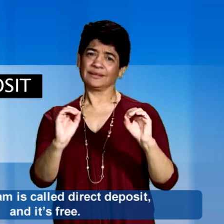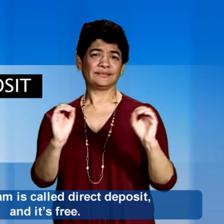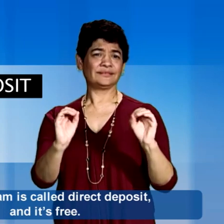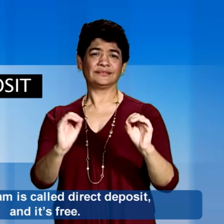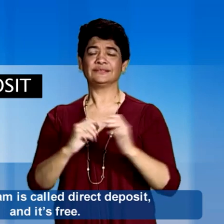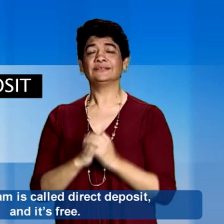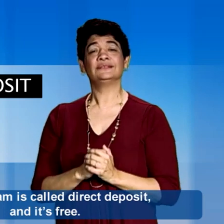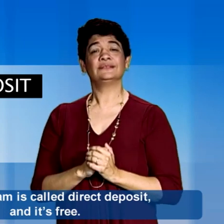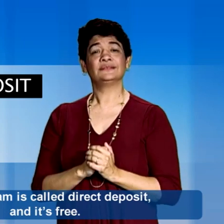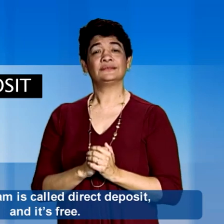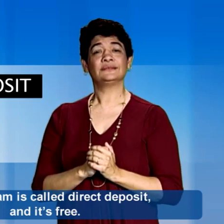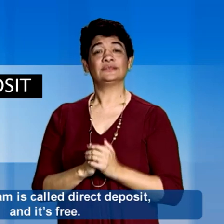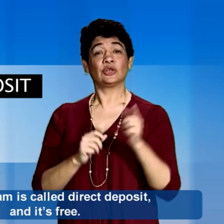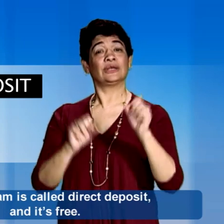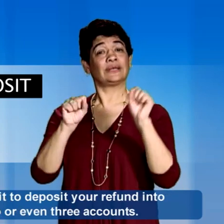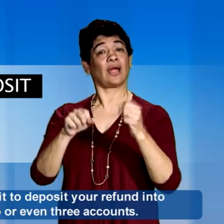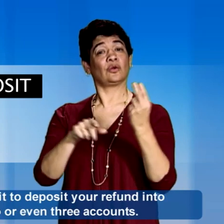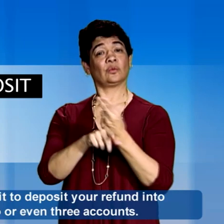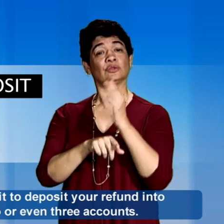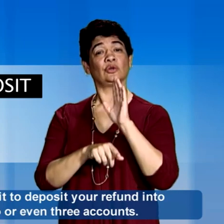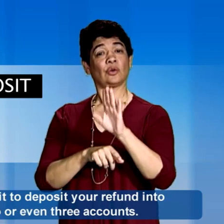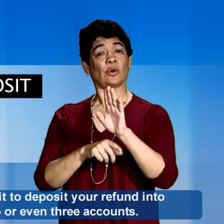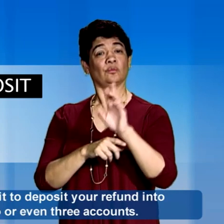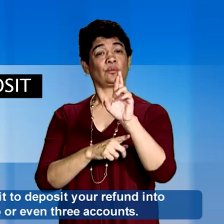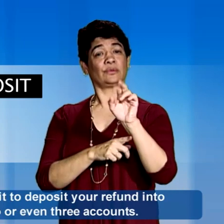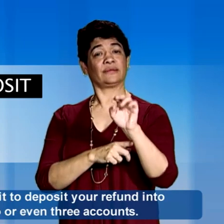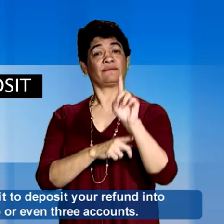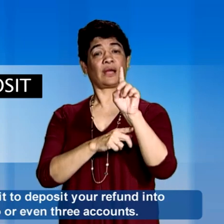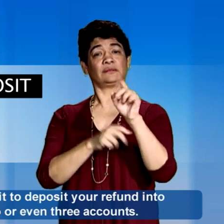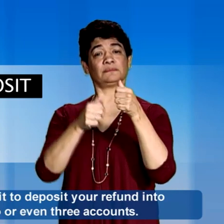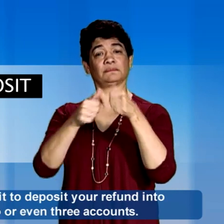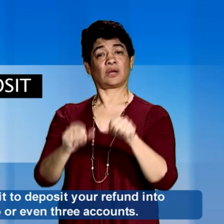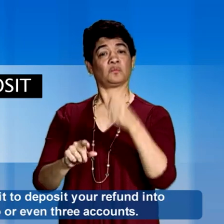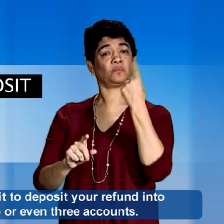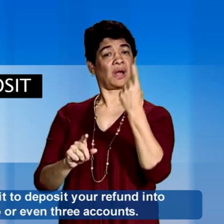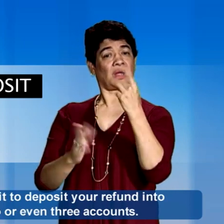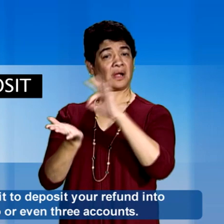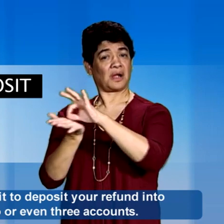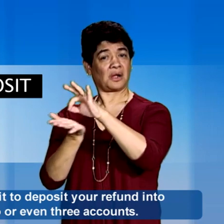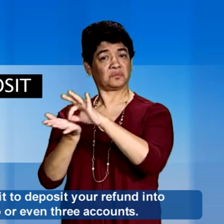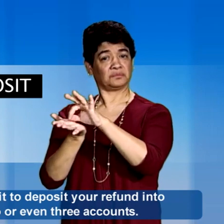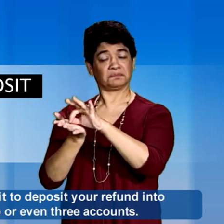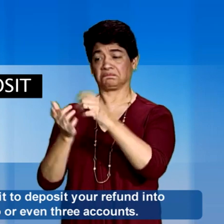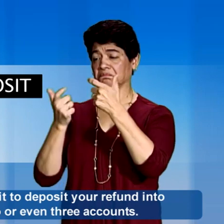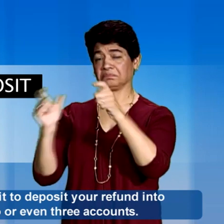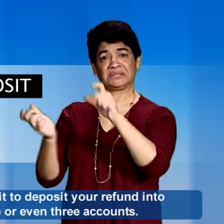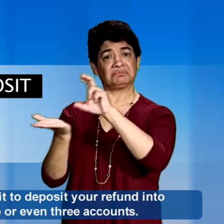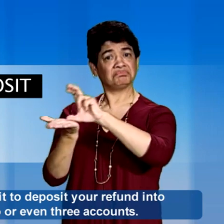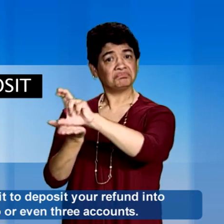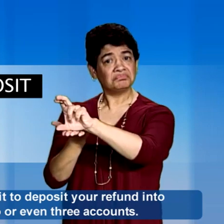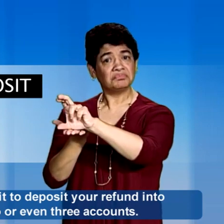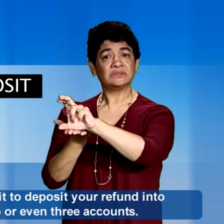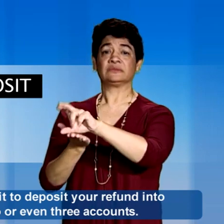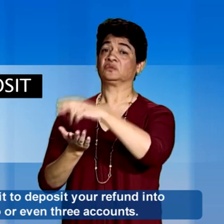it's free. You can use it to deposit your refund into one, two, or even three accounts.